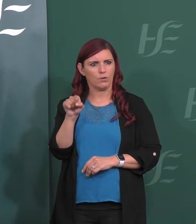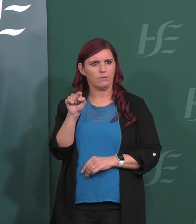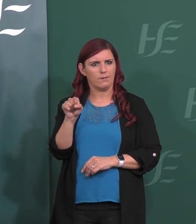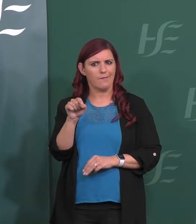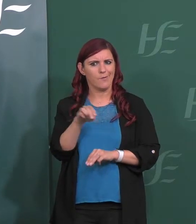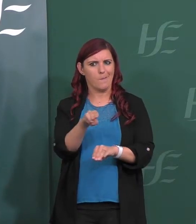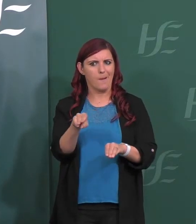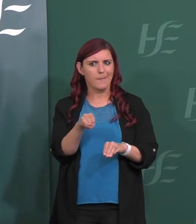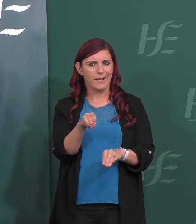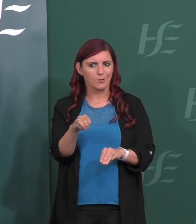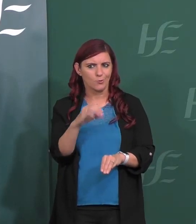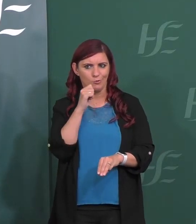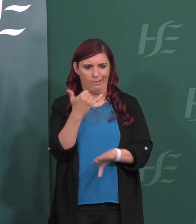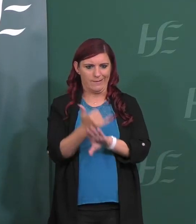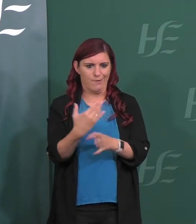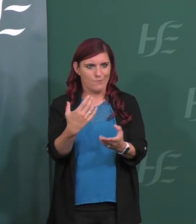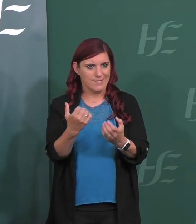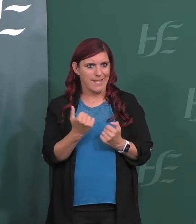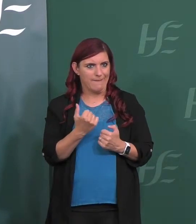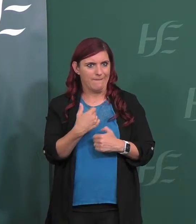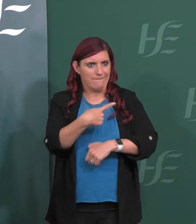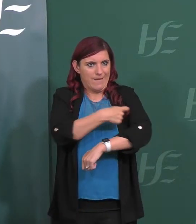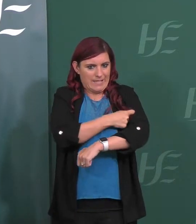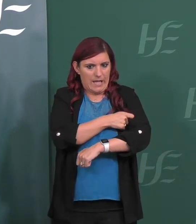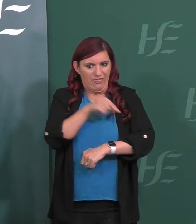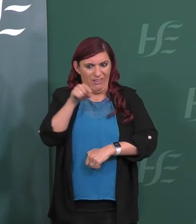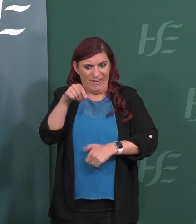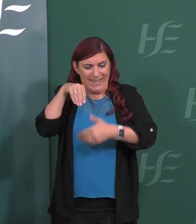the population who have not been vaccinated.